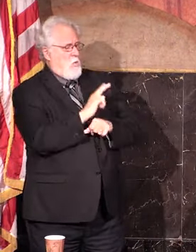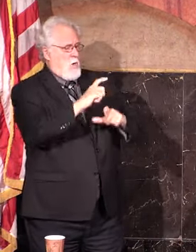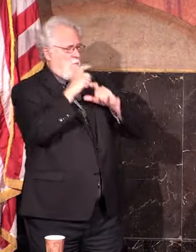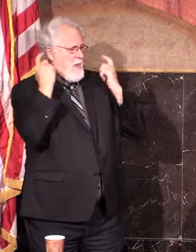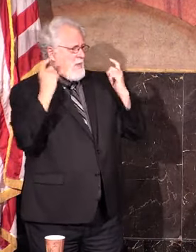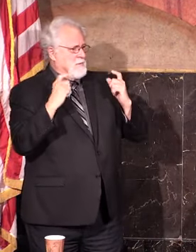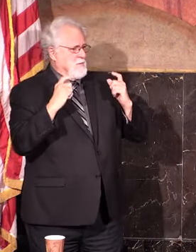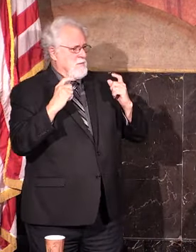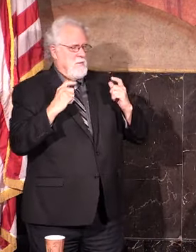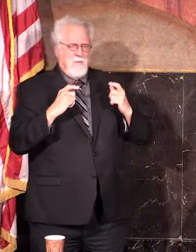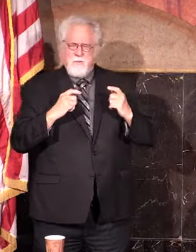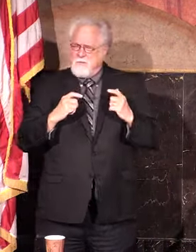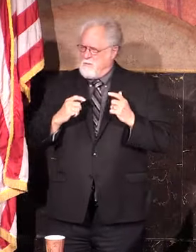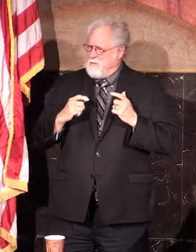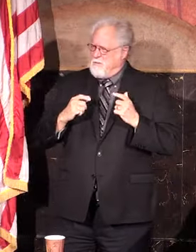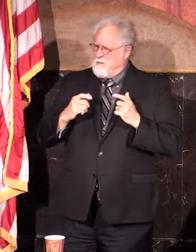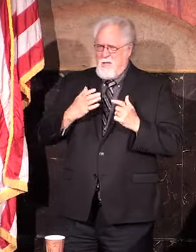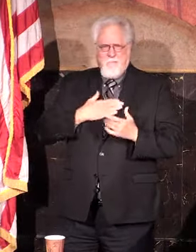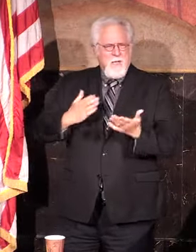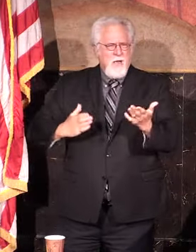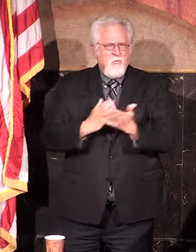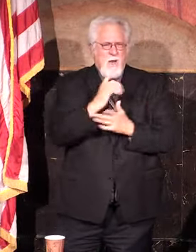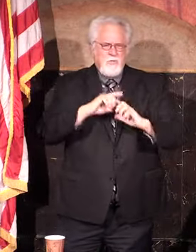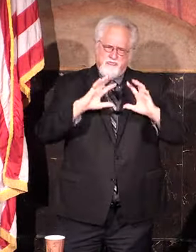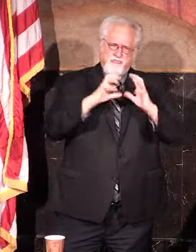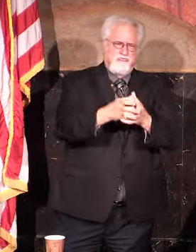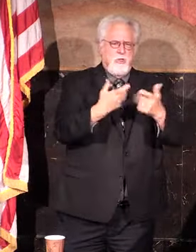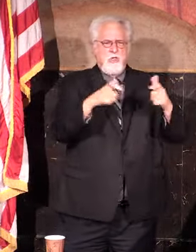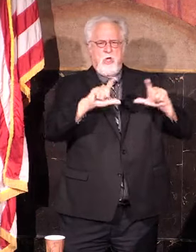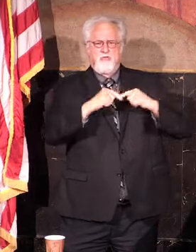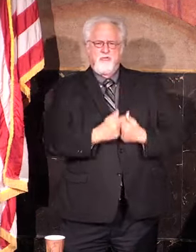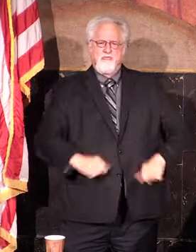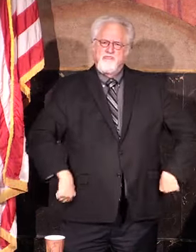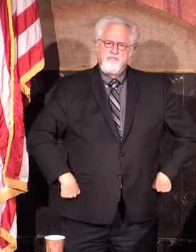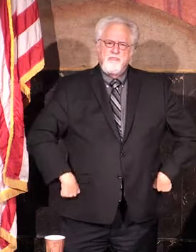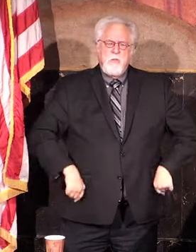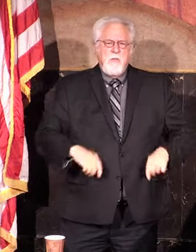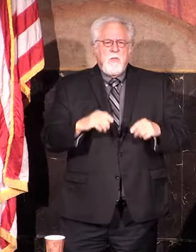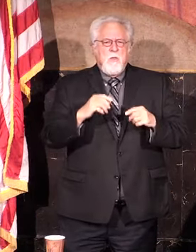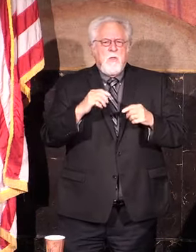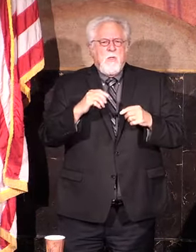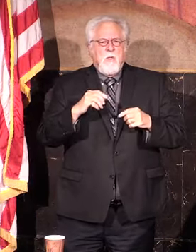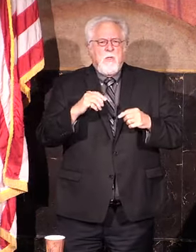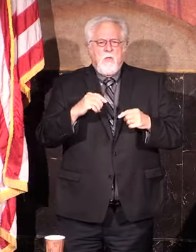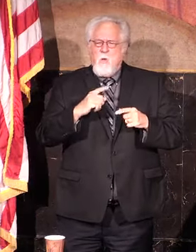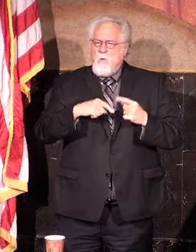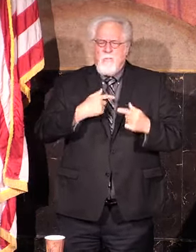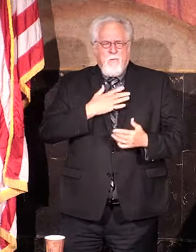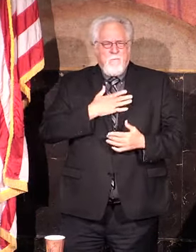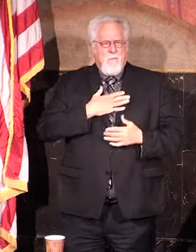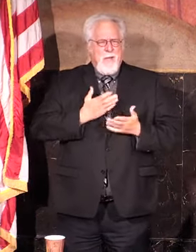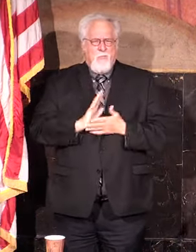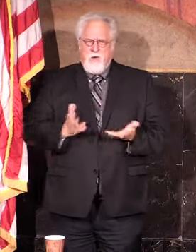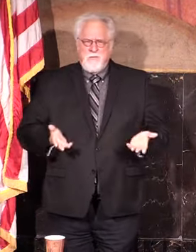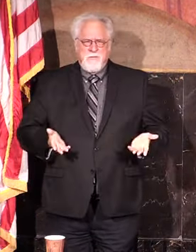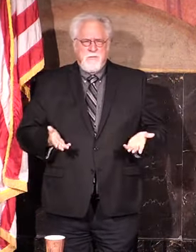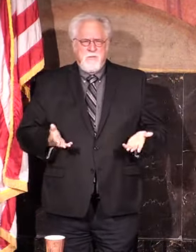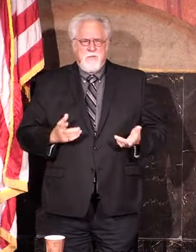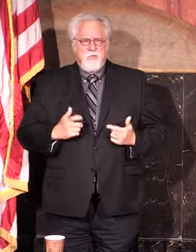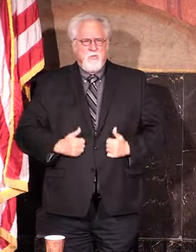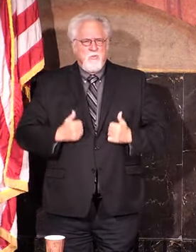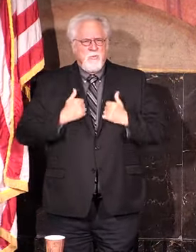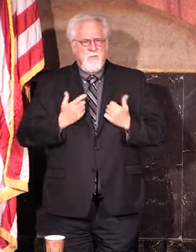mask, it is my right to congregate in large groups, what about my right to